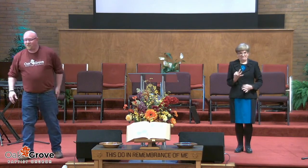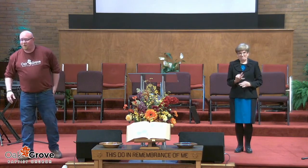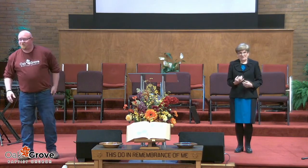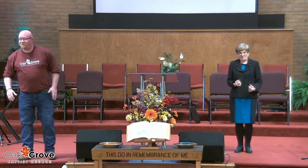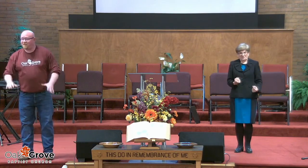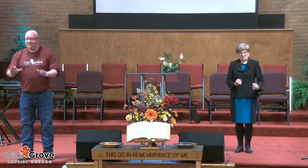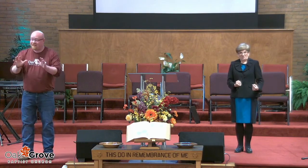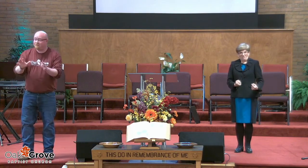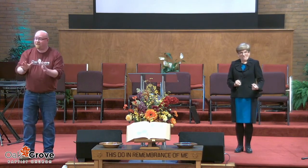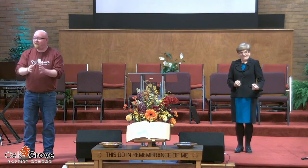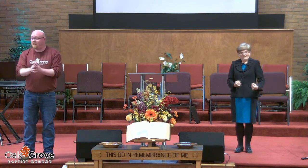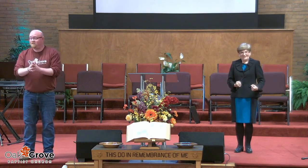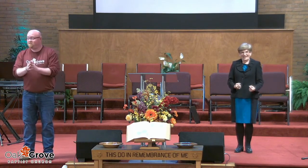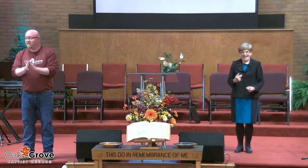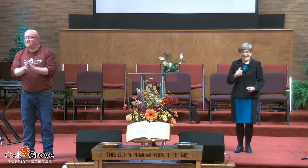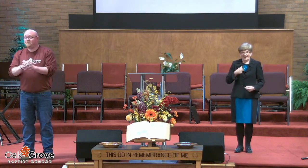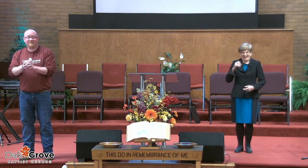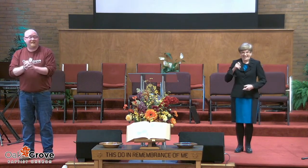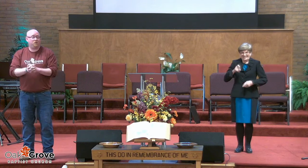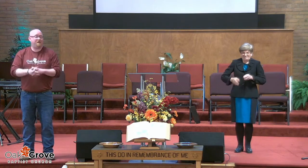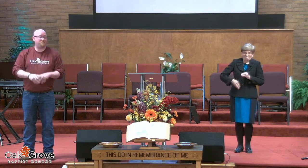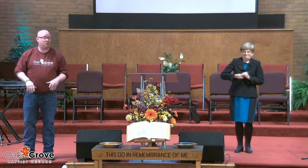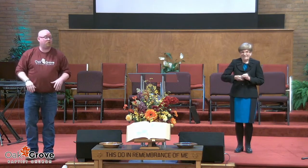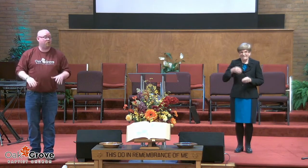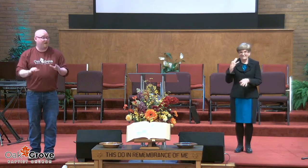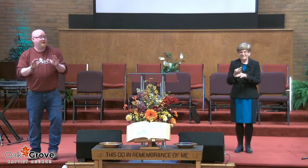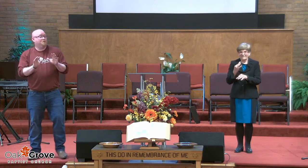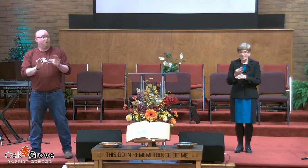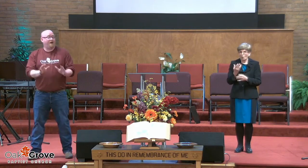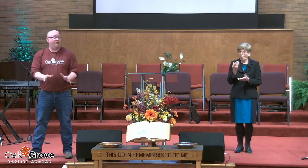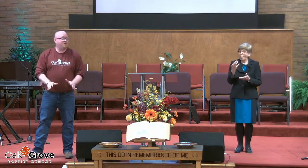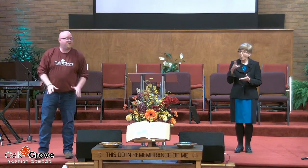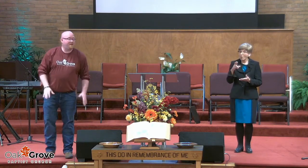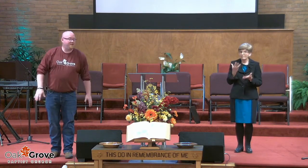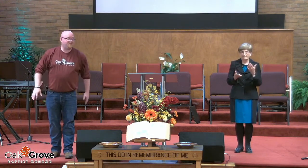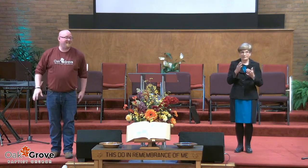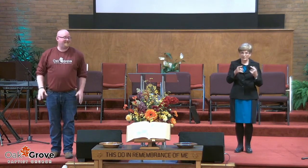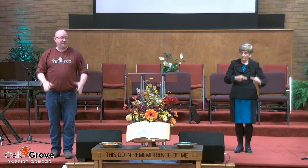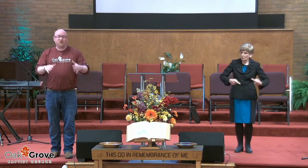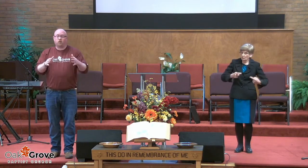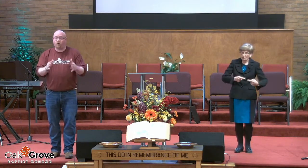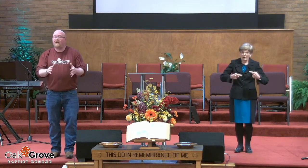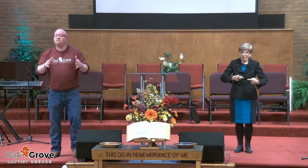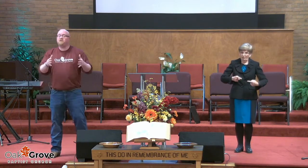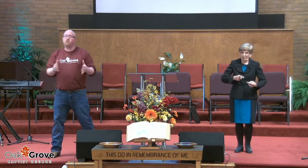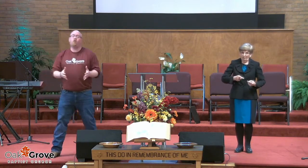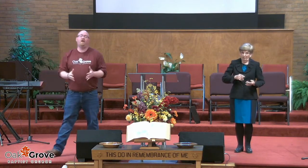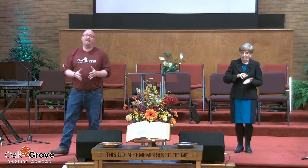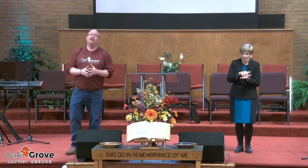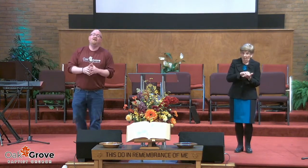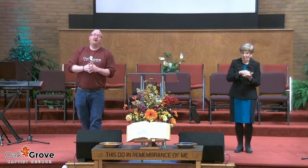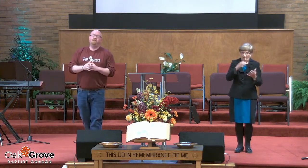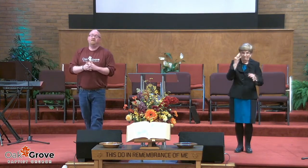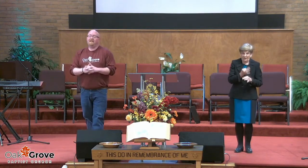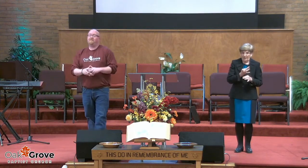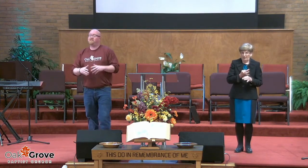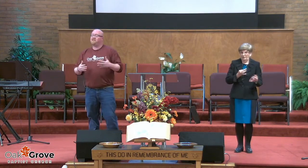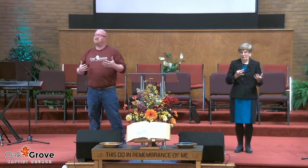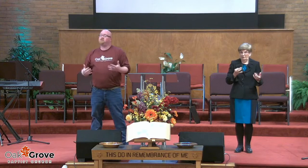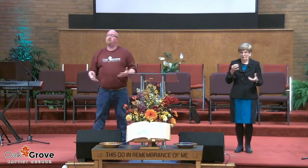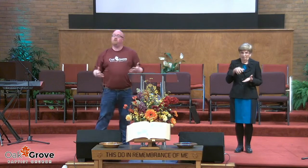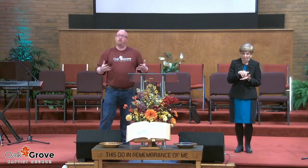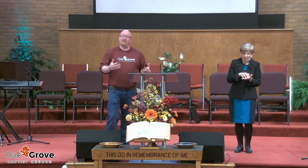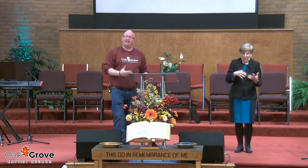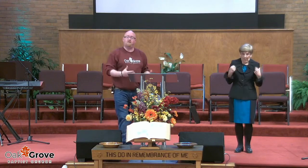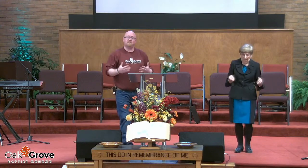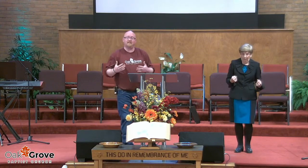an extra dose of faith, and that might not just be something that you have struggled with. But what I want you to understand is that the great majority of believers